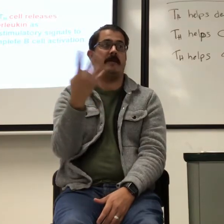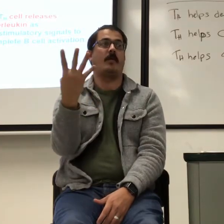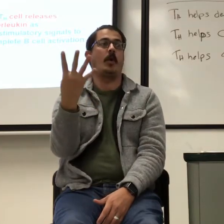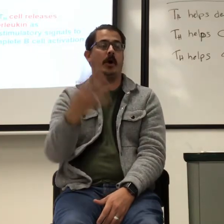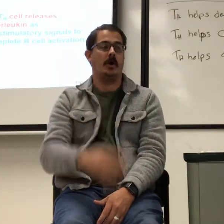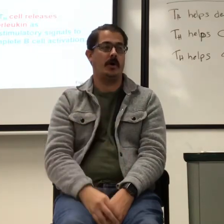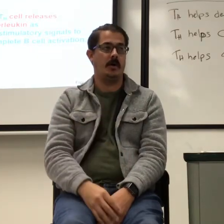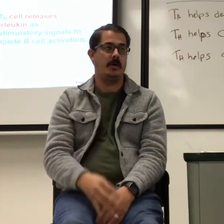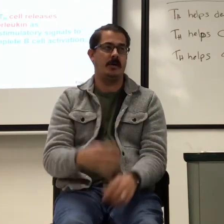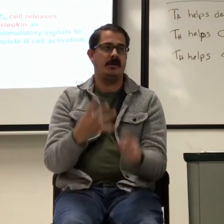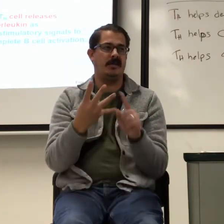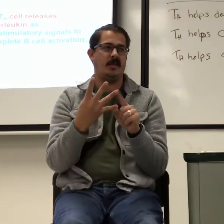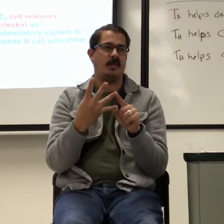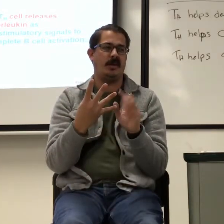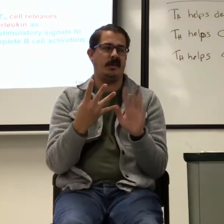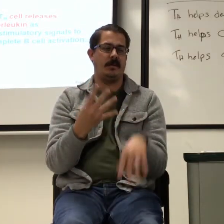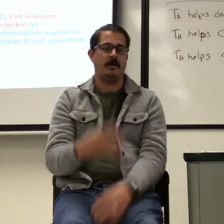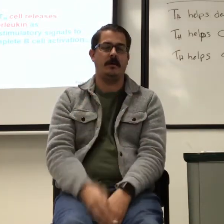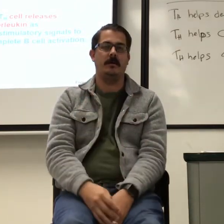IL-4.